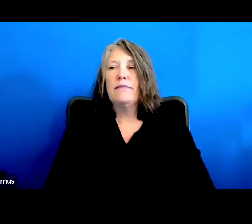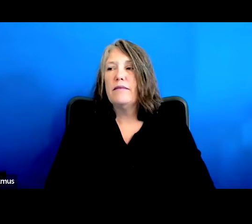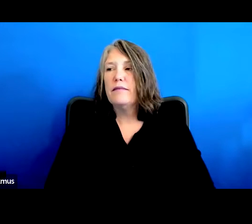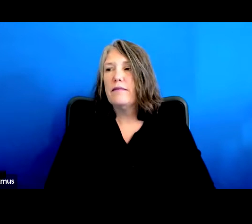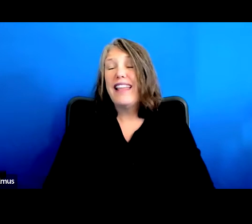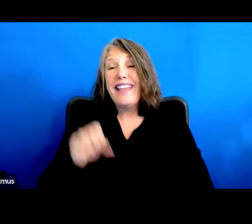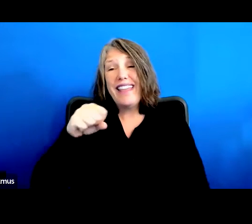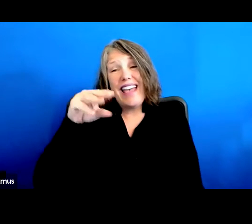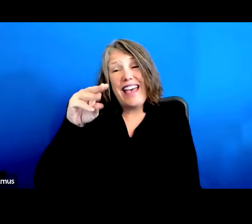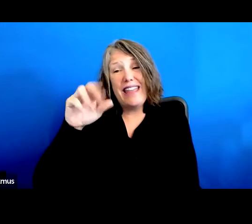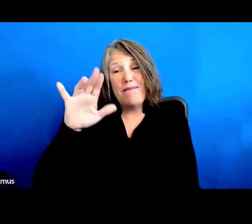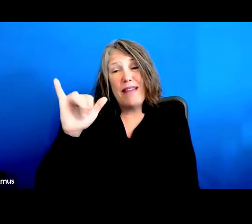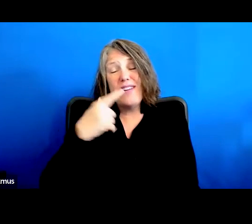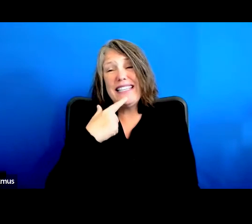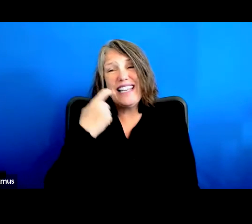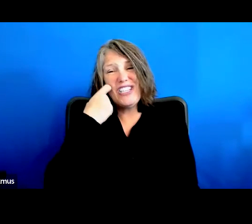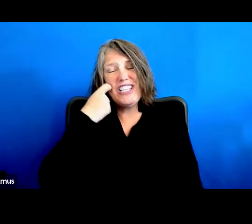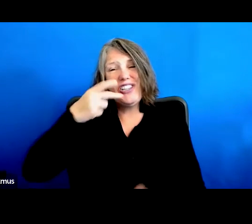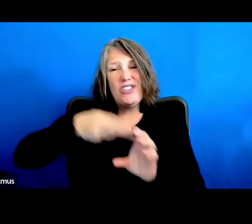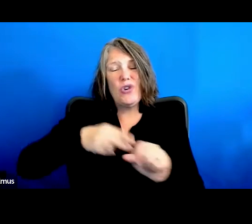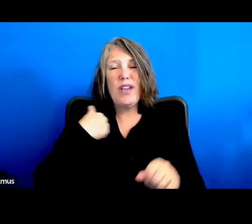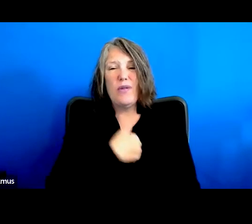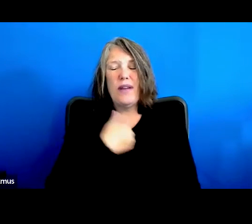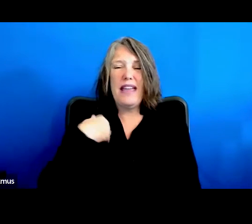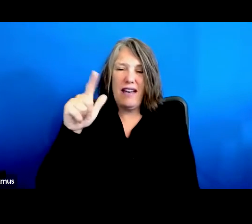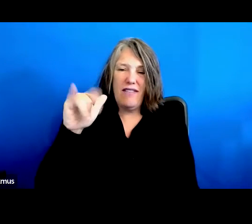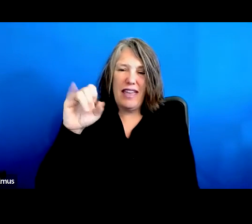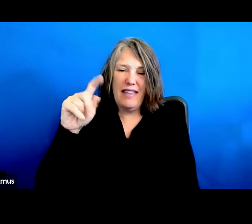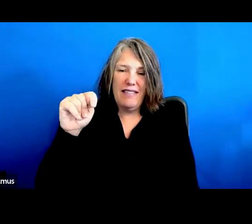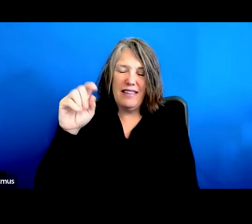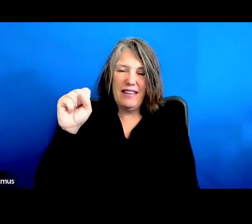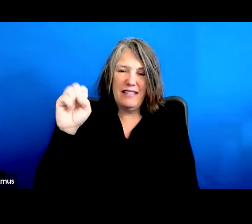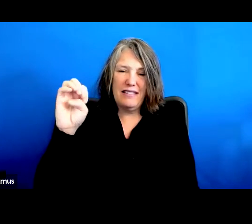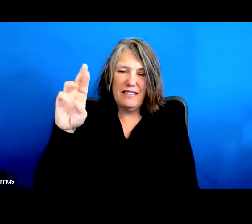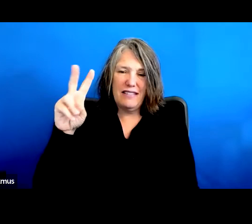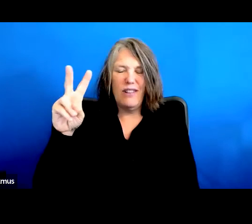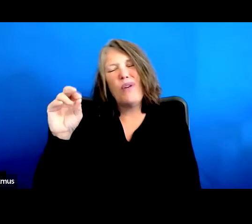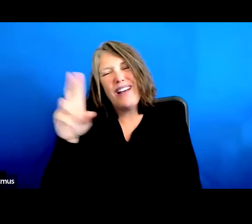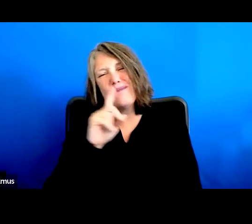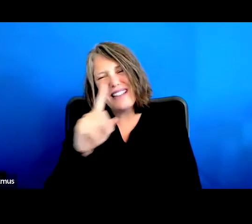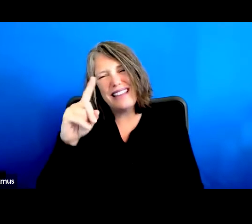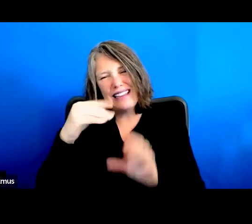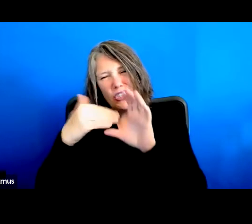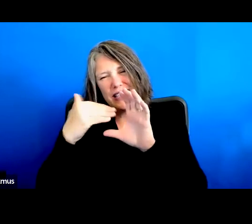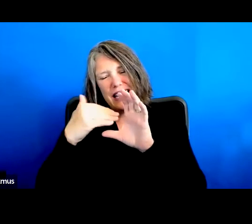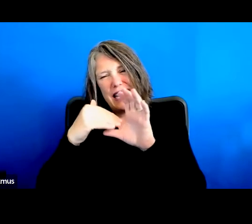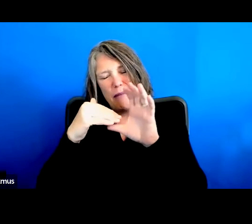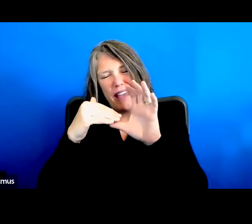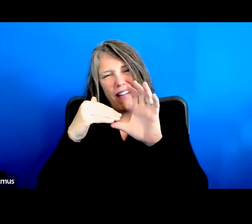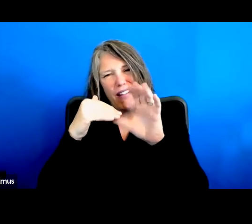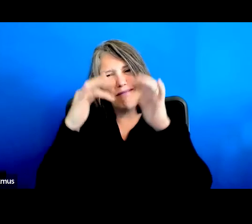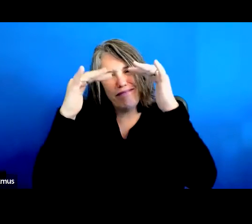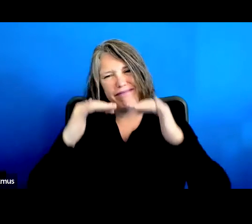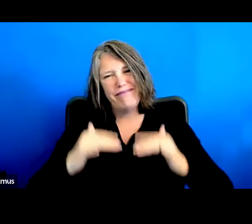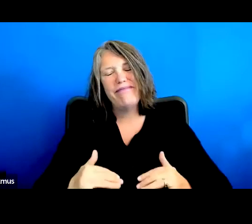Yeah, and Mary said this, she just joined. We have a listserv or like an email chain that there's all sorts of